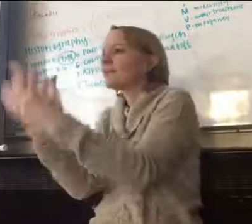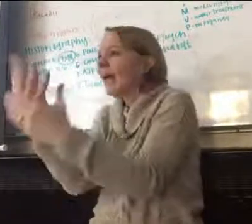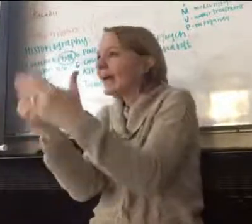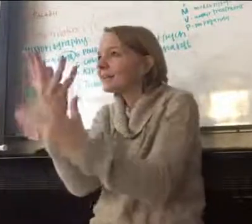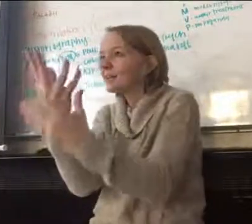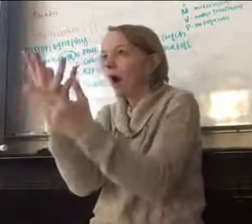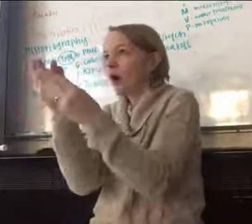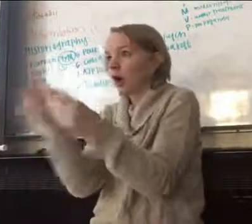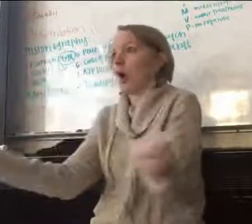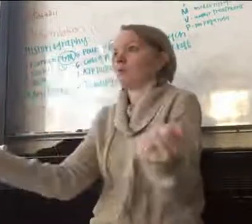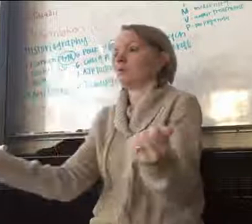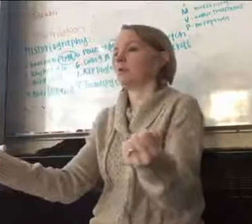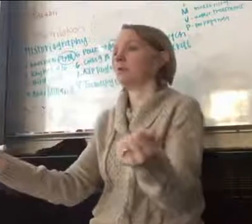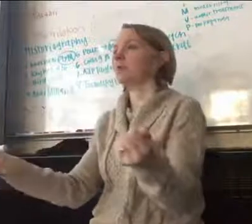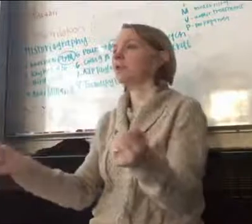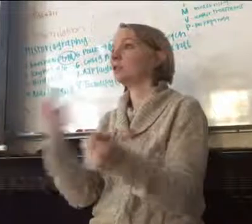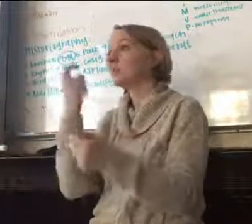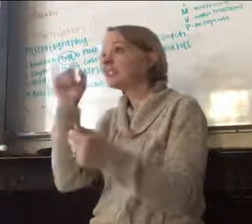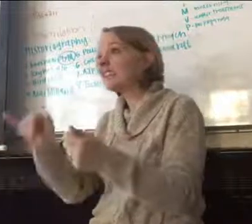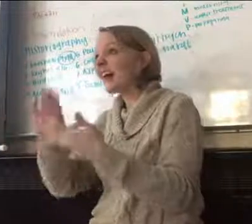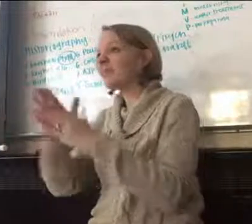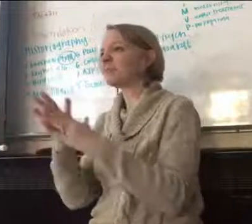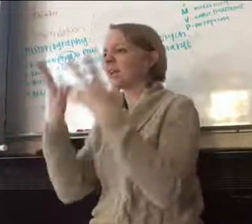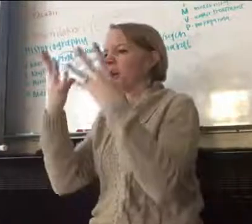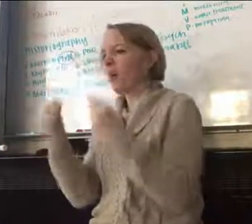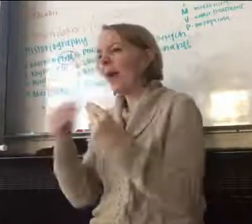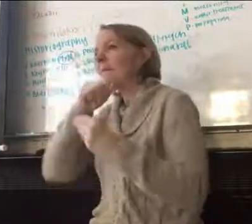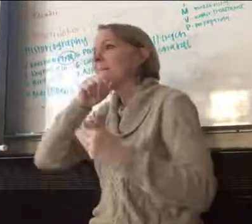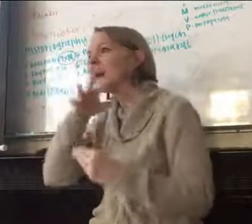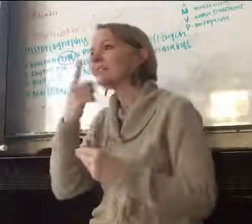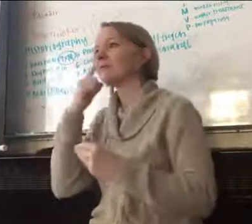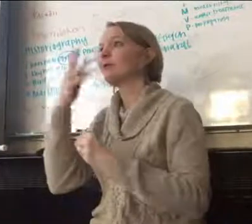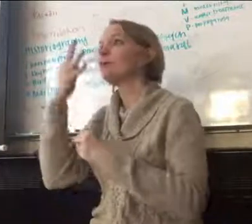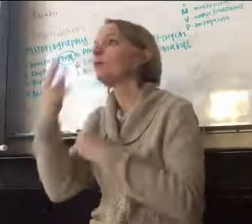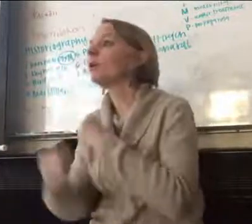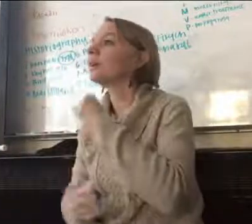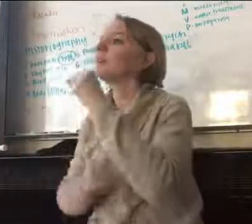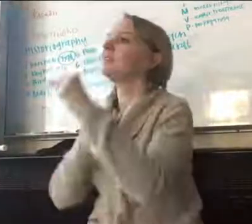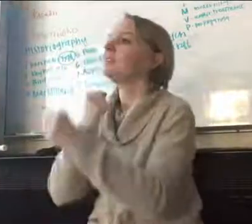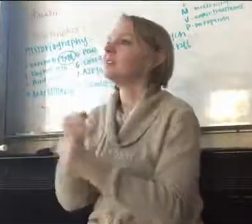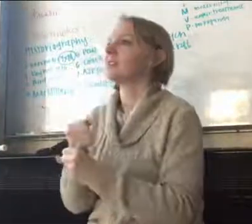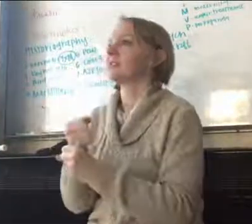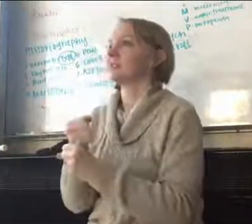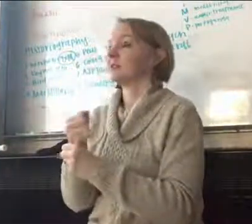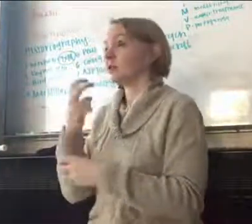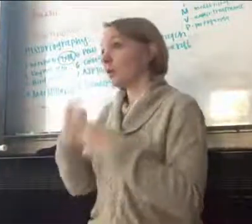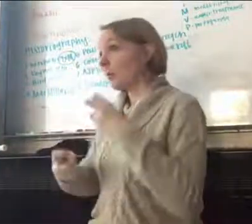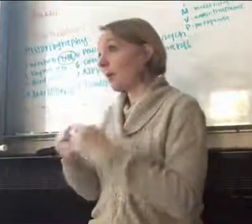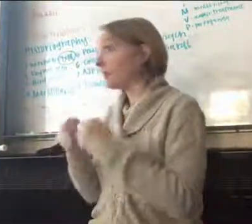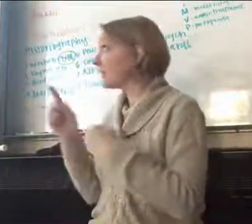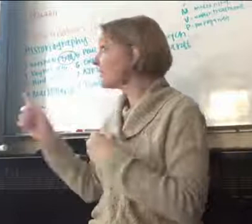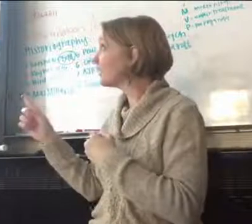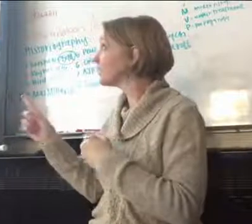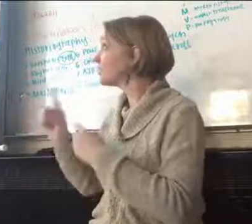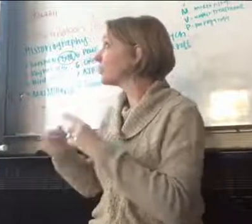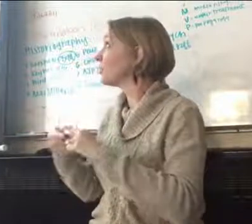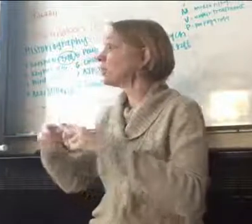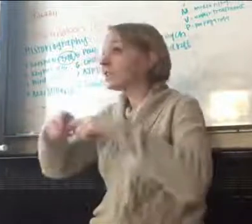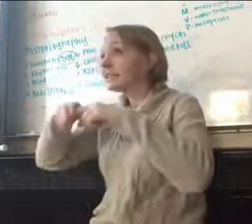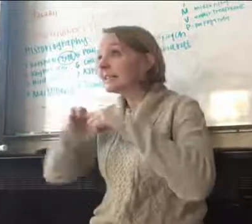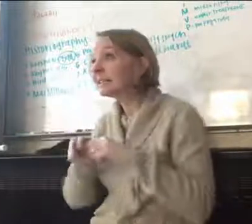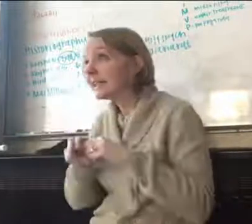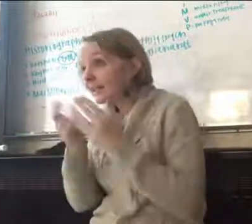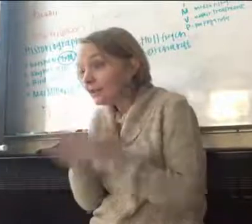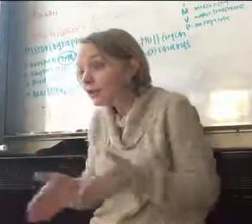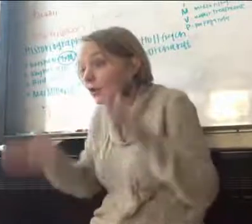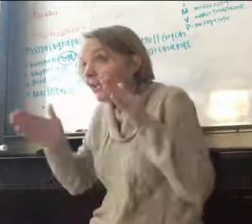And because of that, it becomes a wet, yucky mess for 4 full years. And the problem with this is that when you're sitting in those